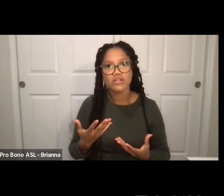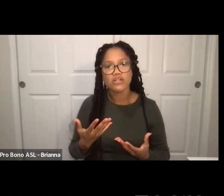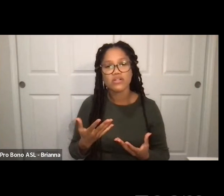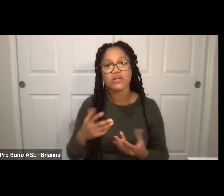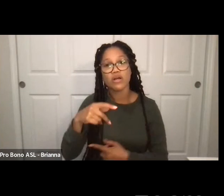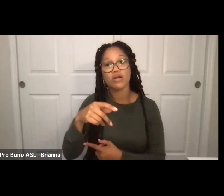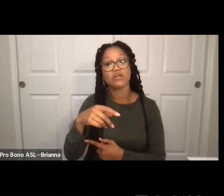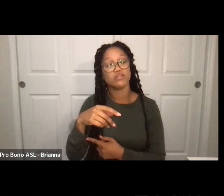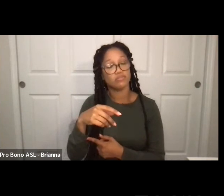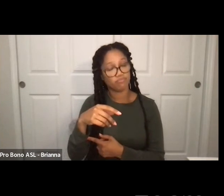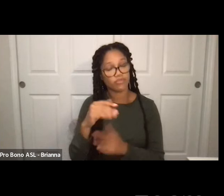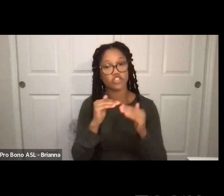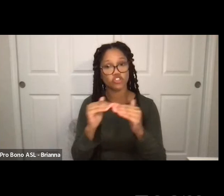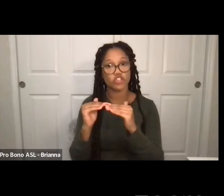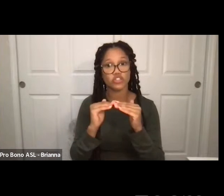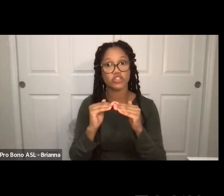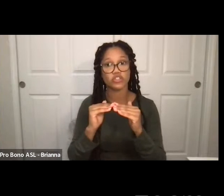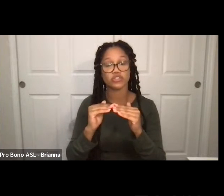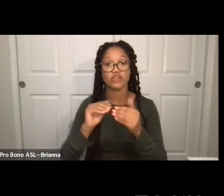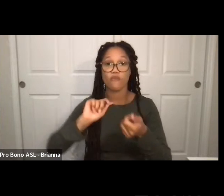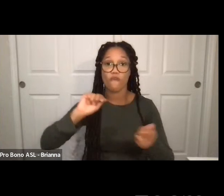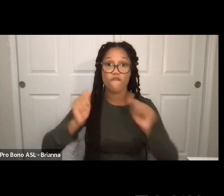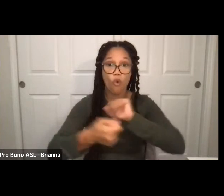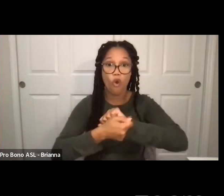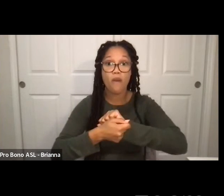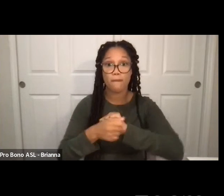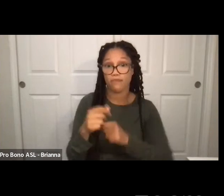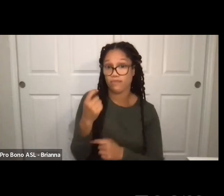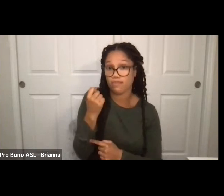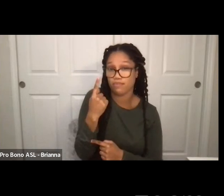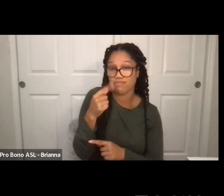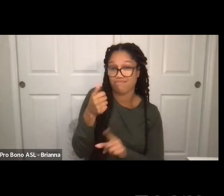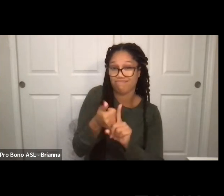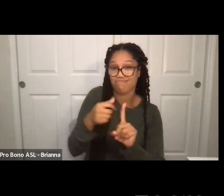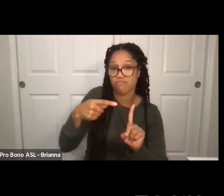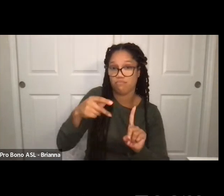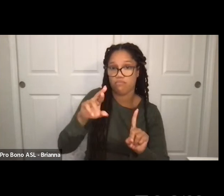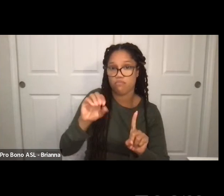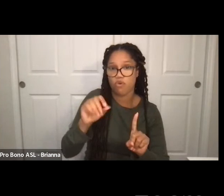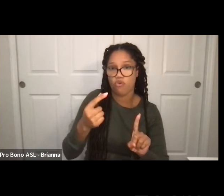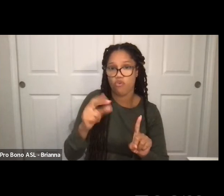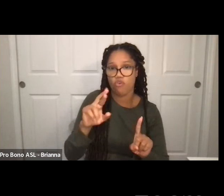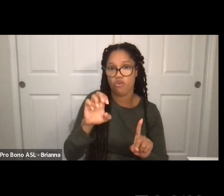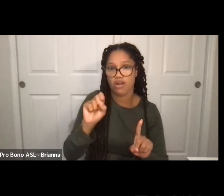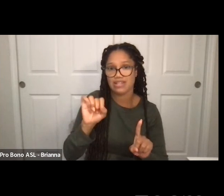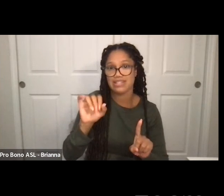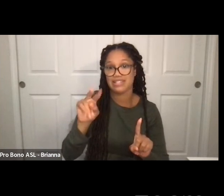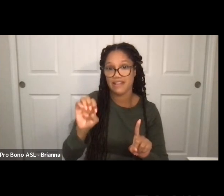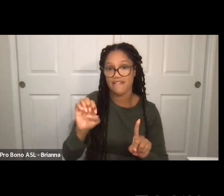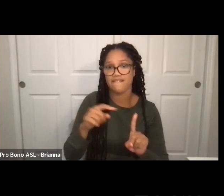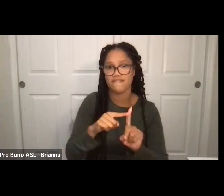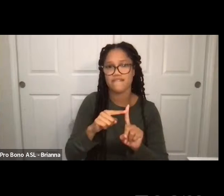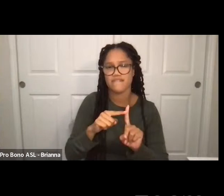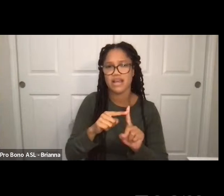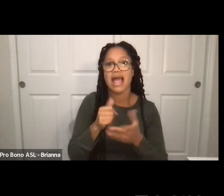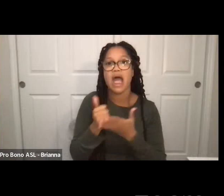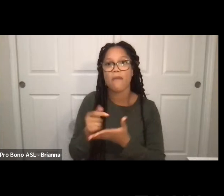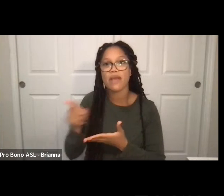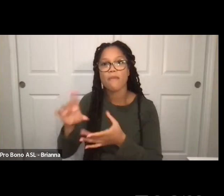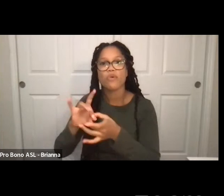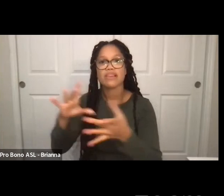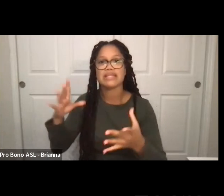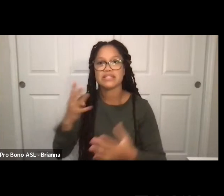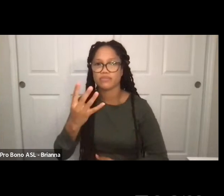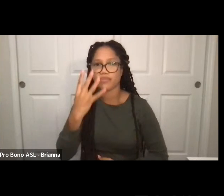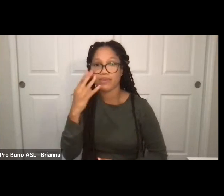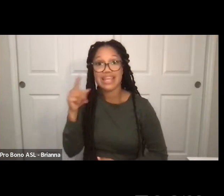justice reform is what got him released, that he was in prison for a non-murder. And it was the